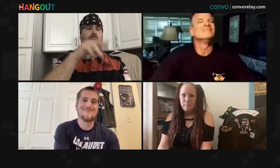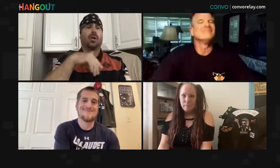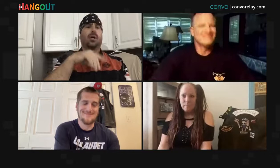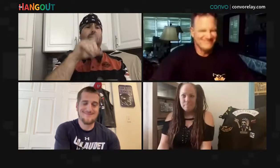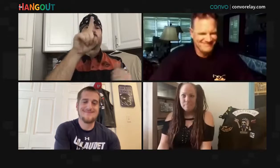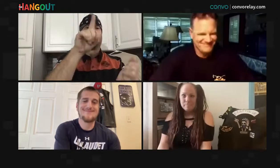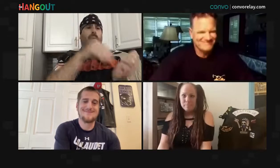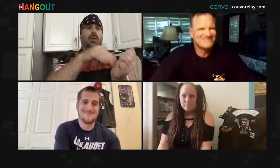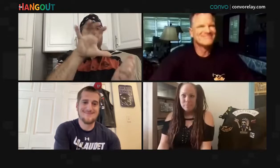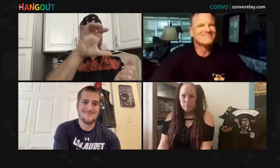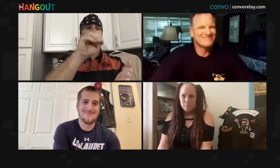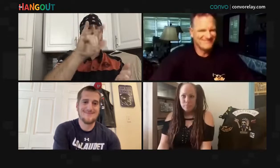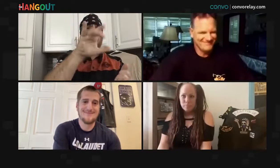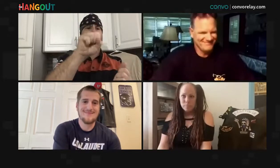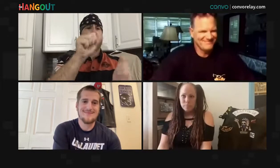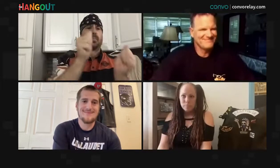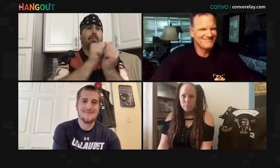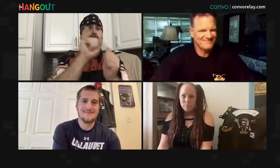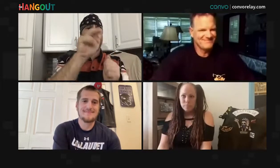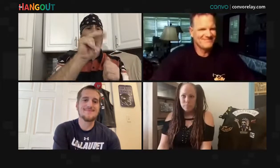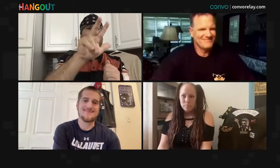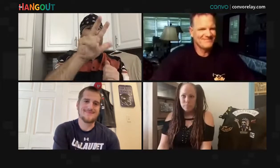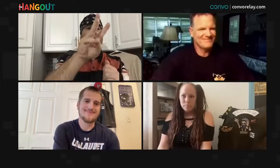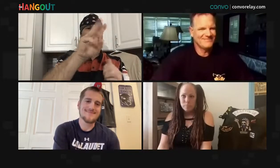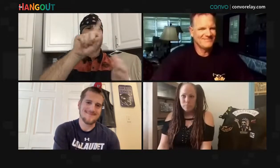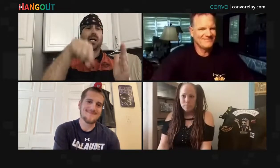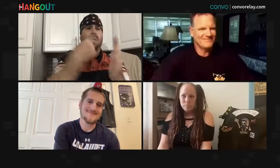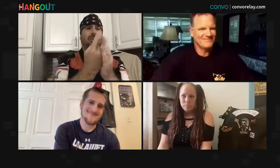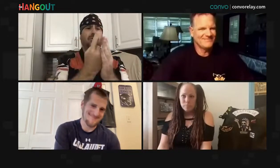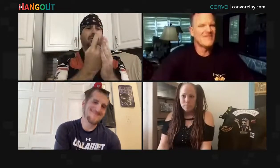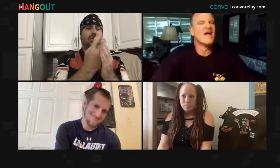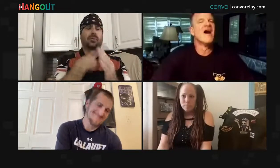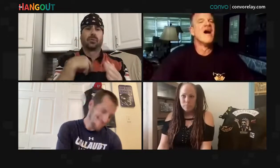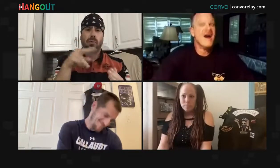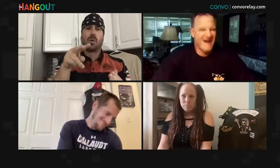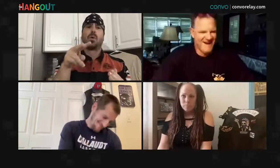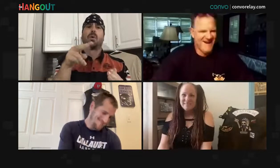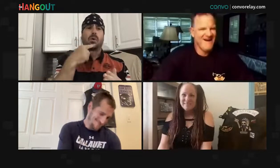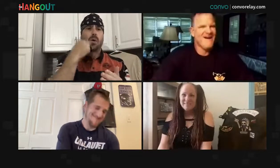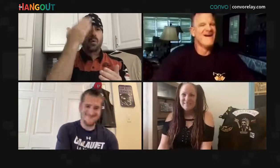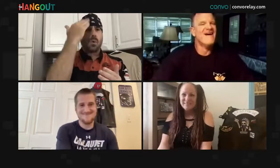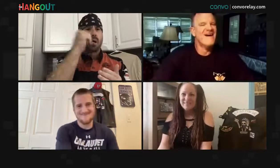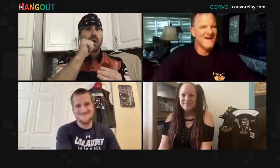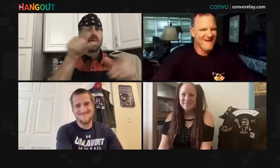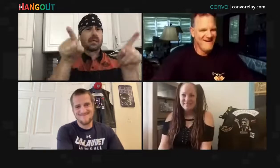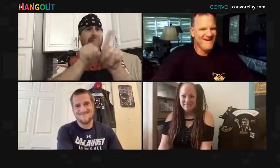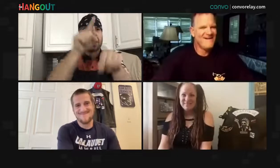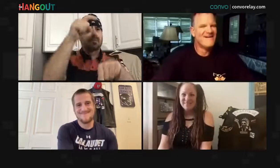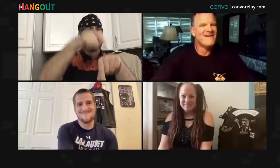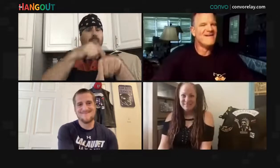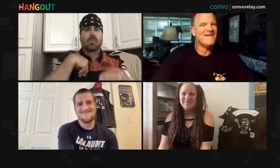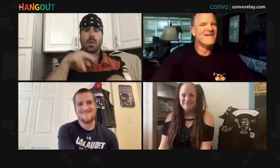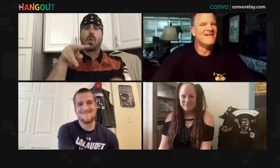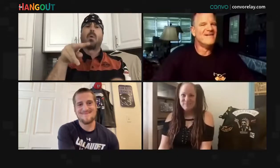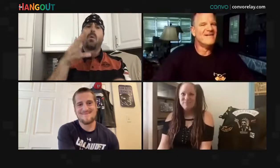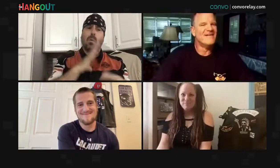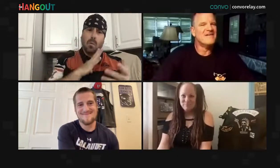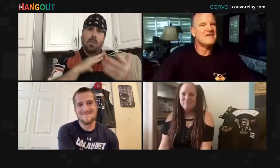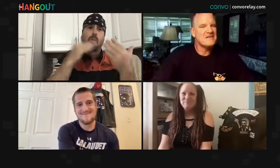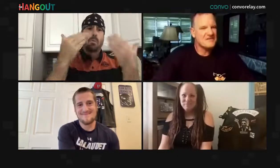distance rider, which is 1,500 miles within 36 hours. And they said, well, why don't we just do